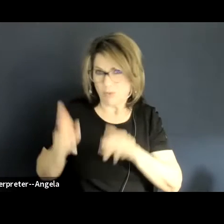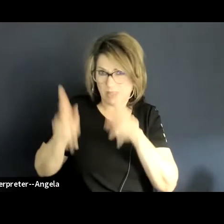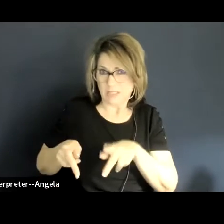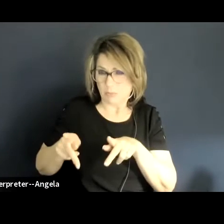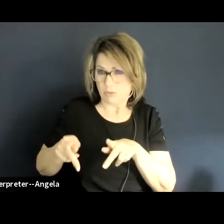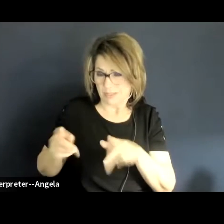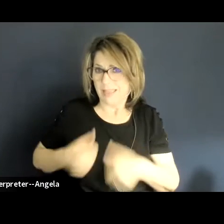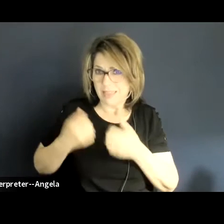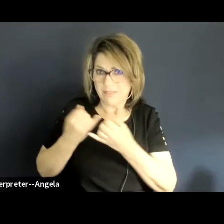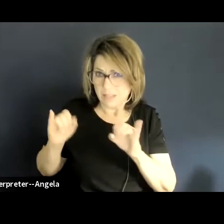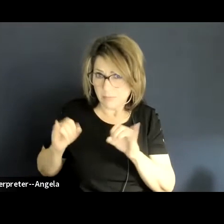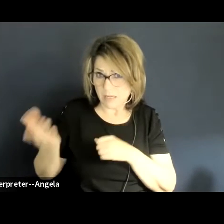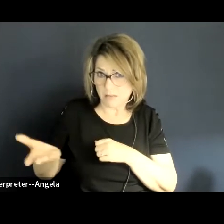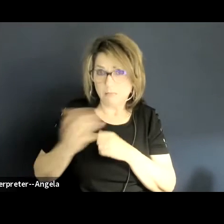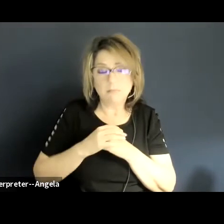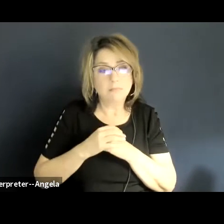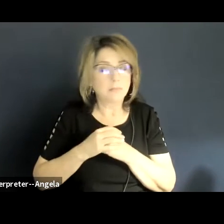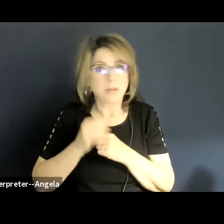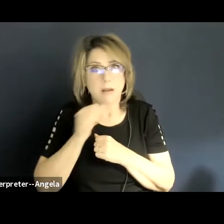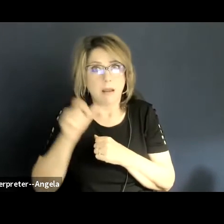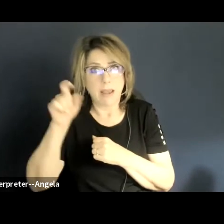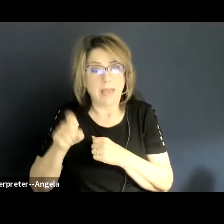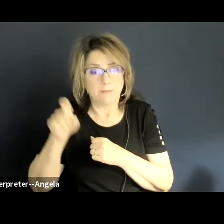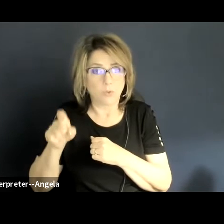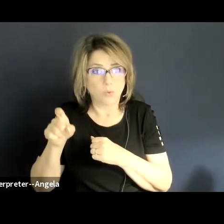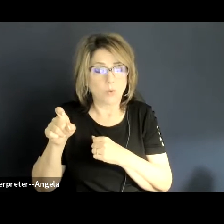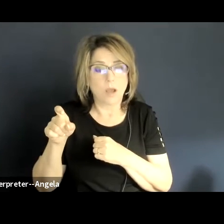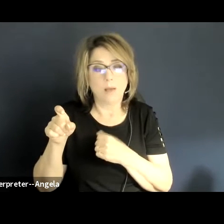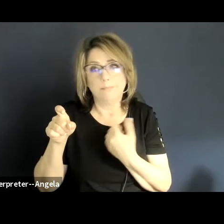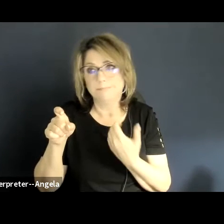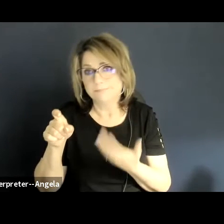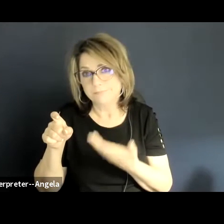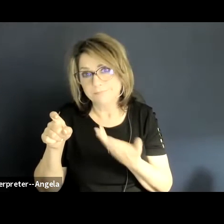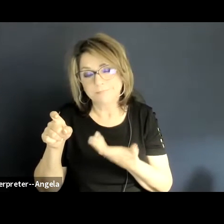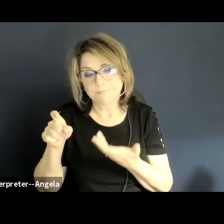independently, and not have to